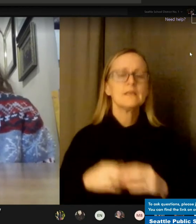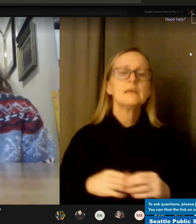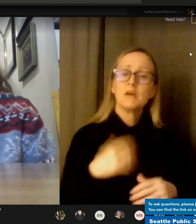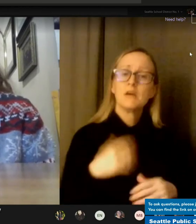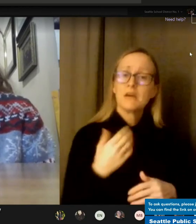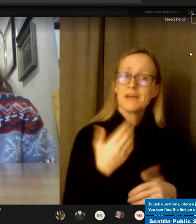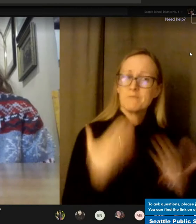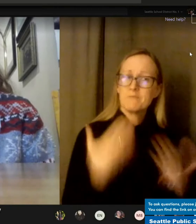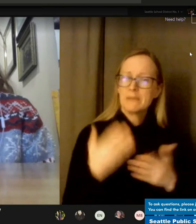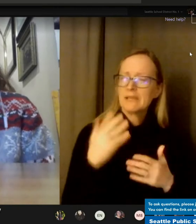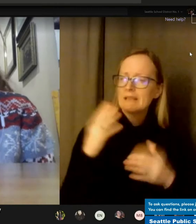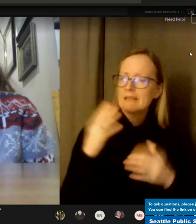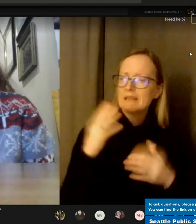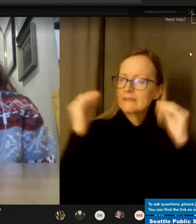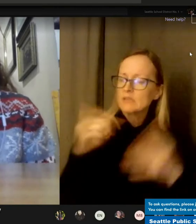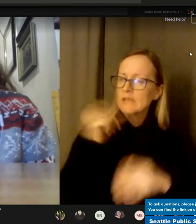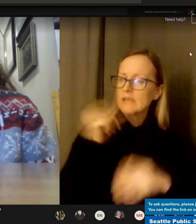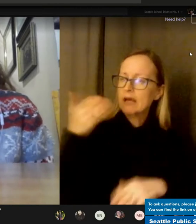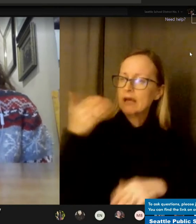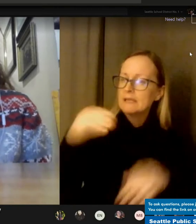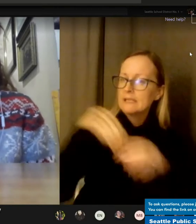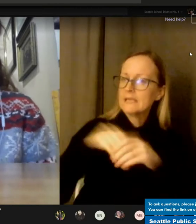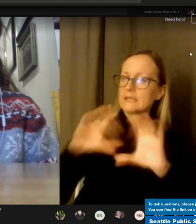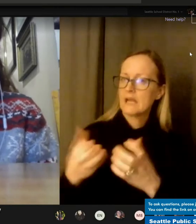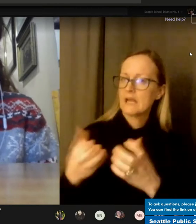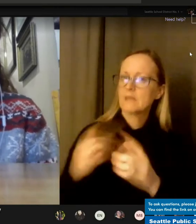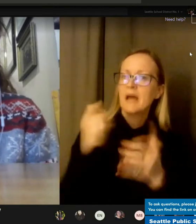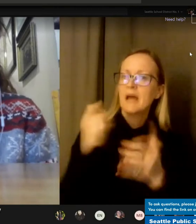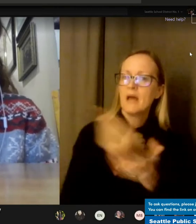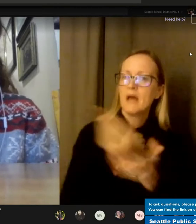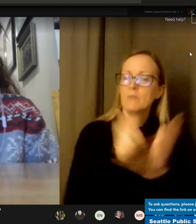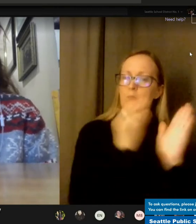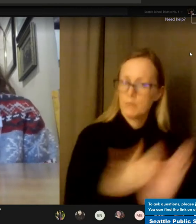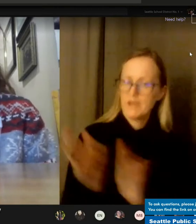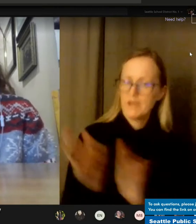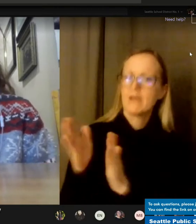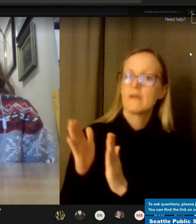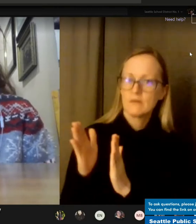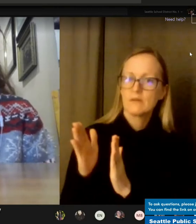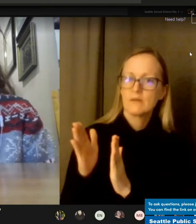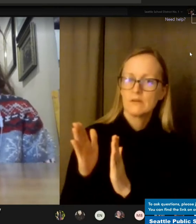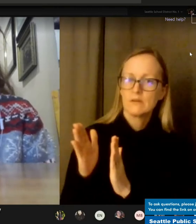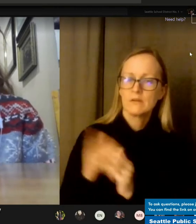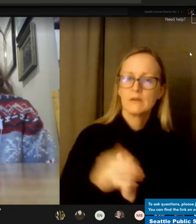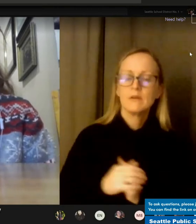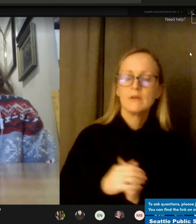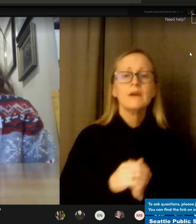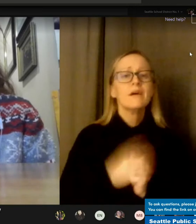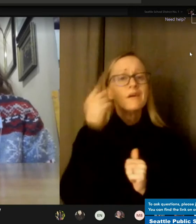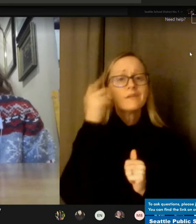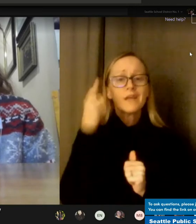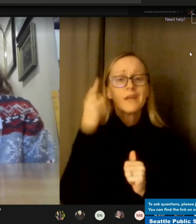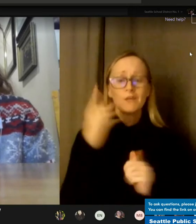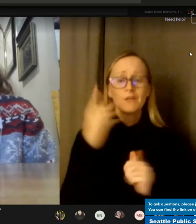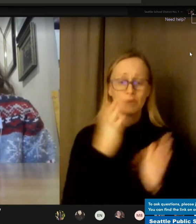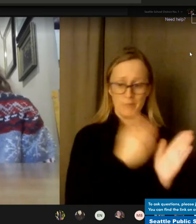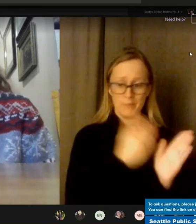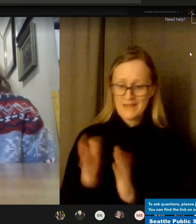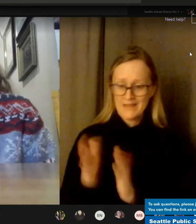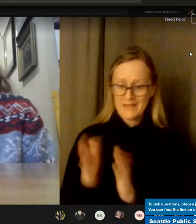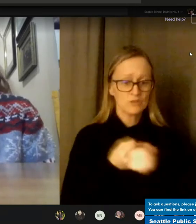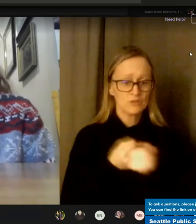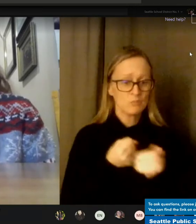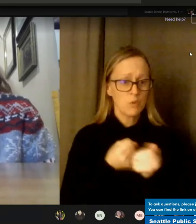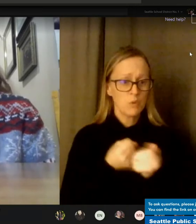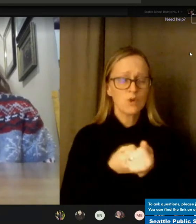class. Now, during remote learning, our EL supports are not significantly different from EL supports during brick and